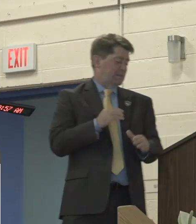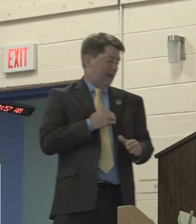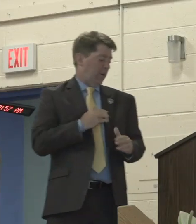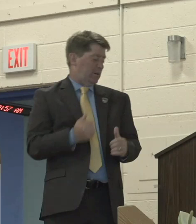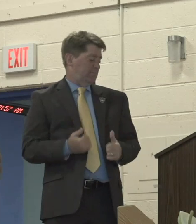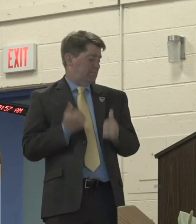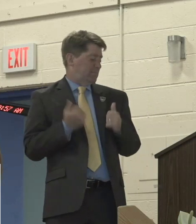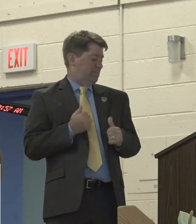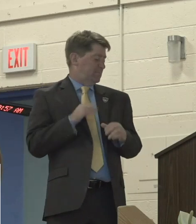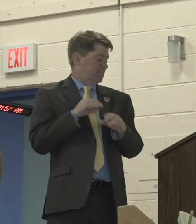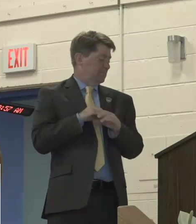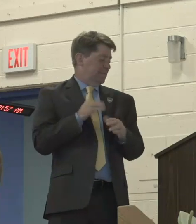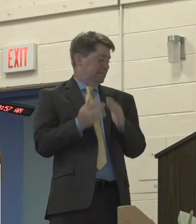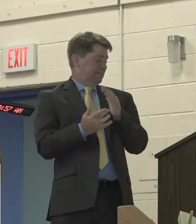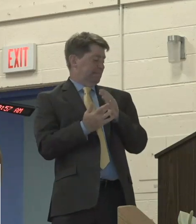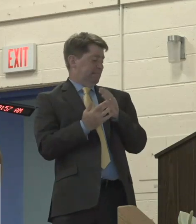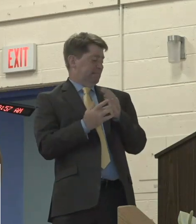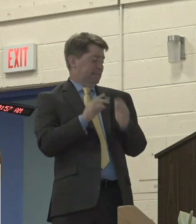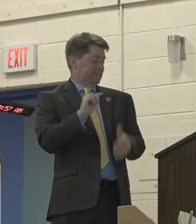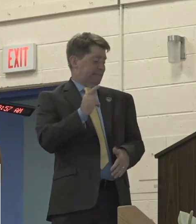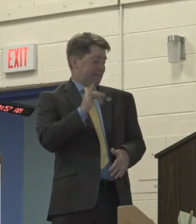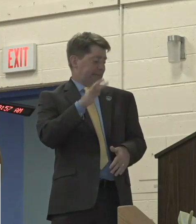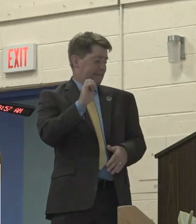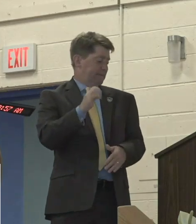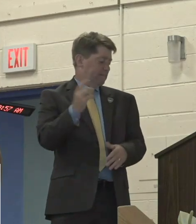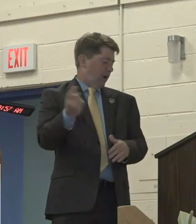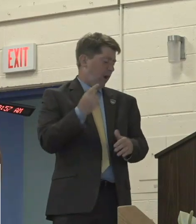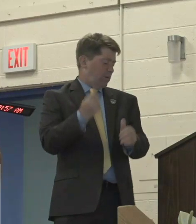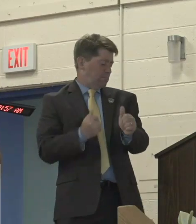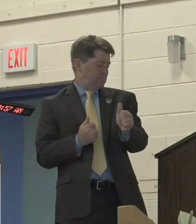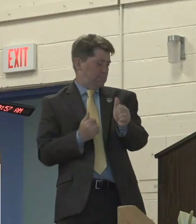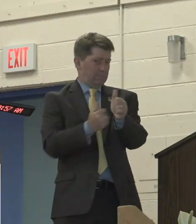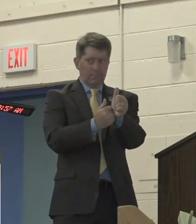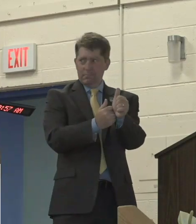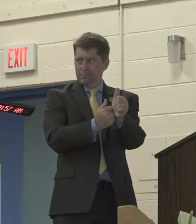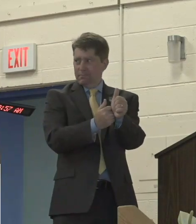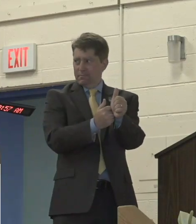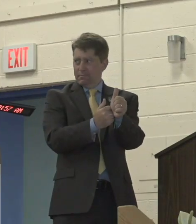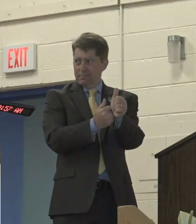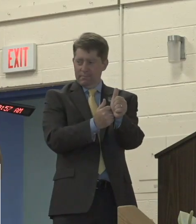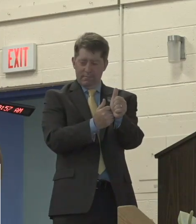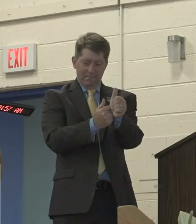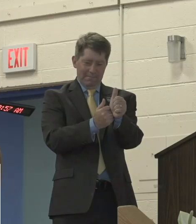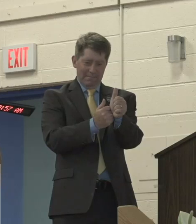This person is our tech guy. Yeah, that's me!